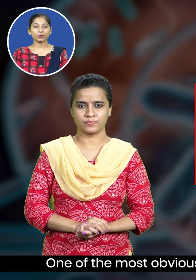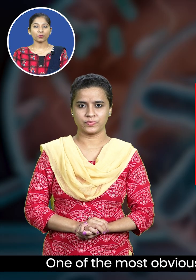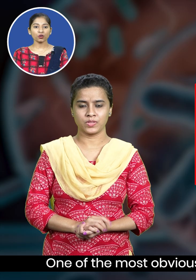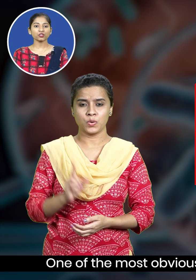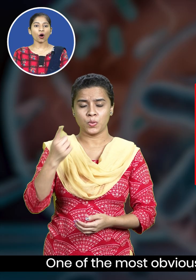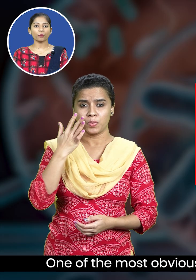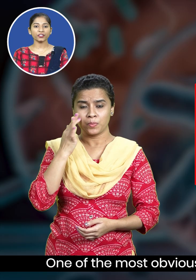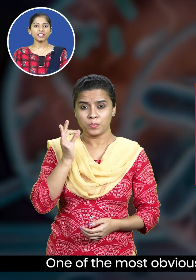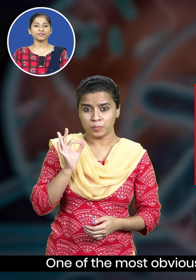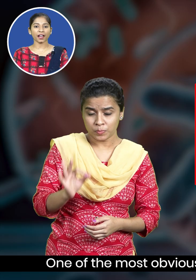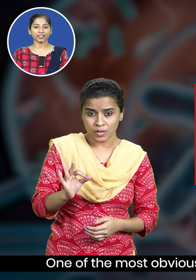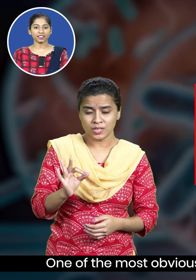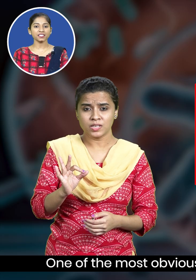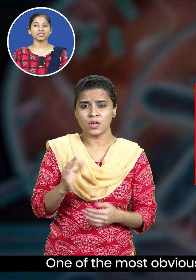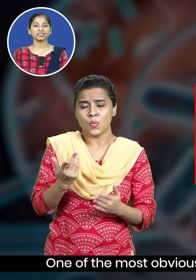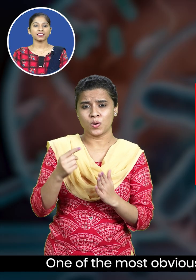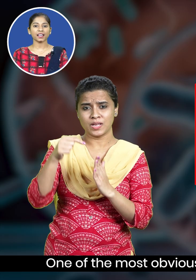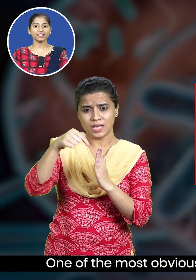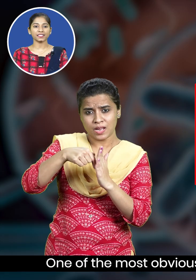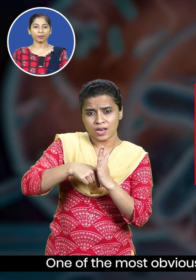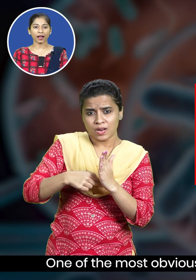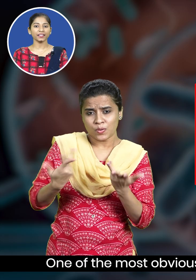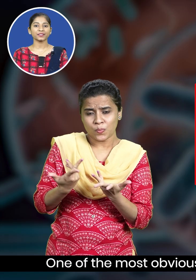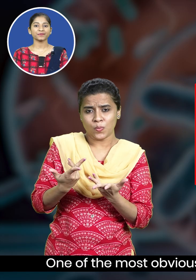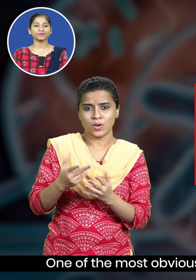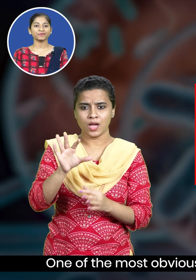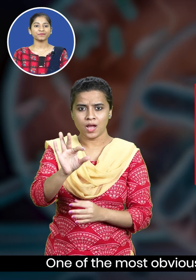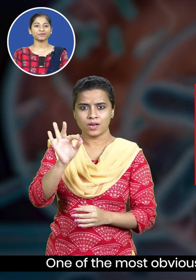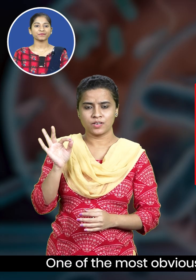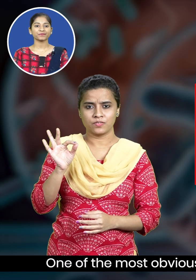One of the most obvious factors that determine